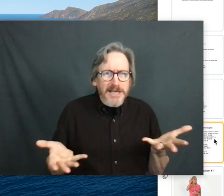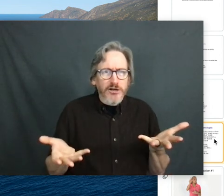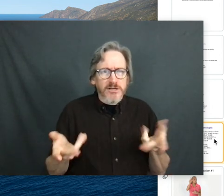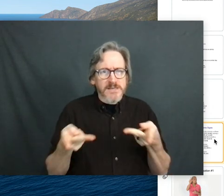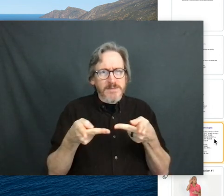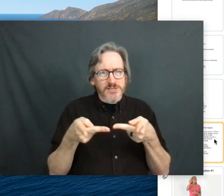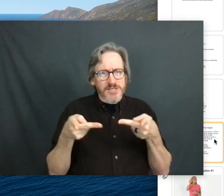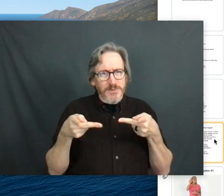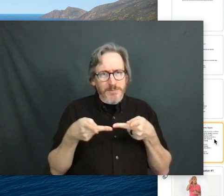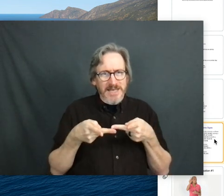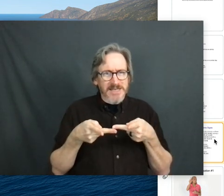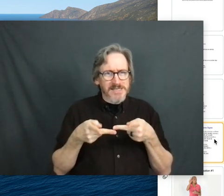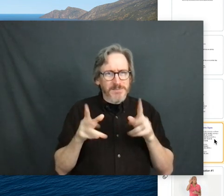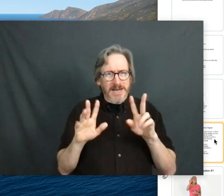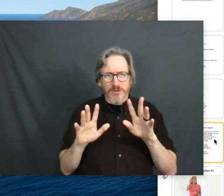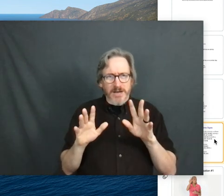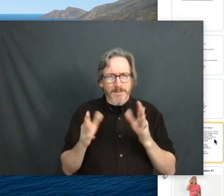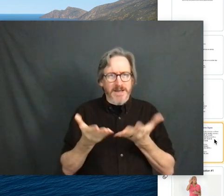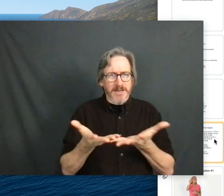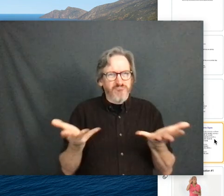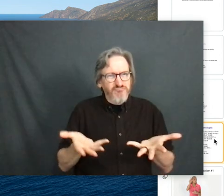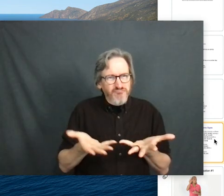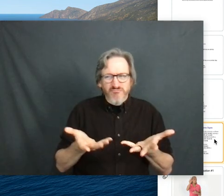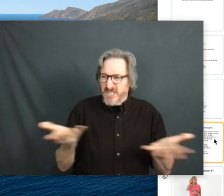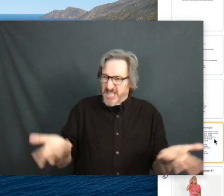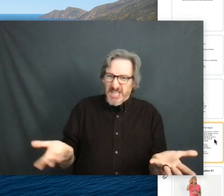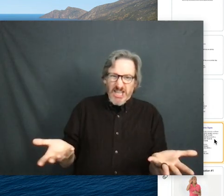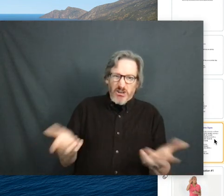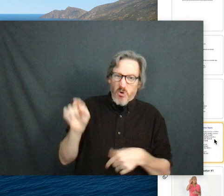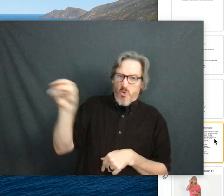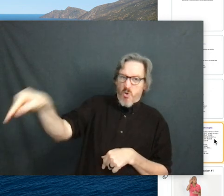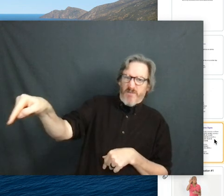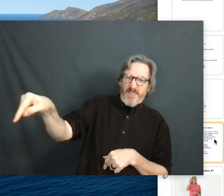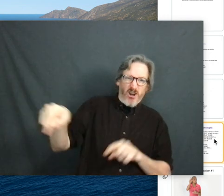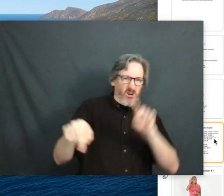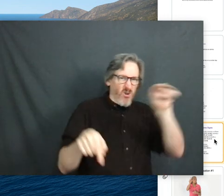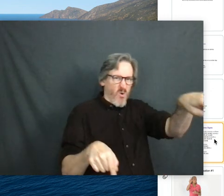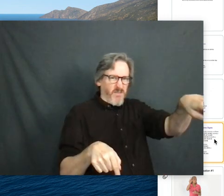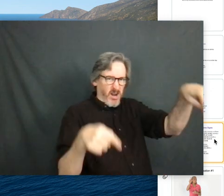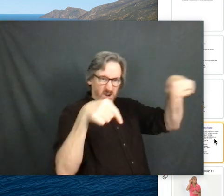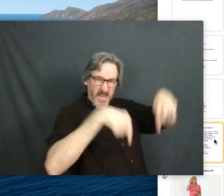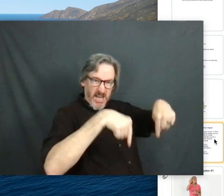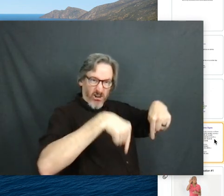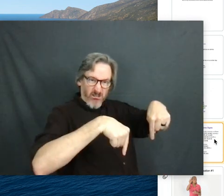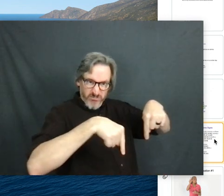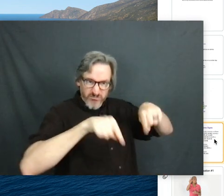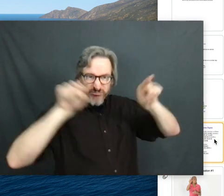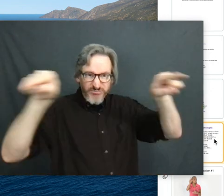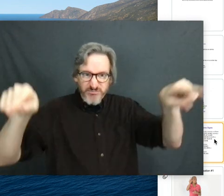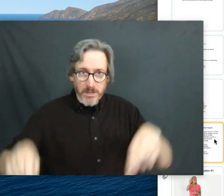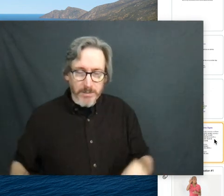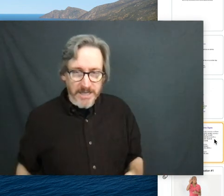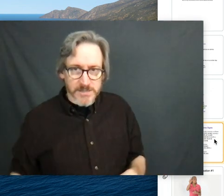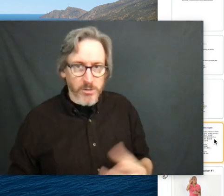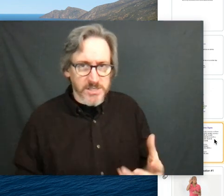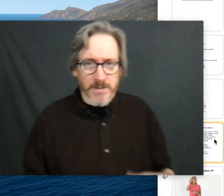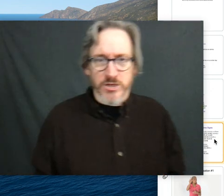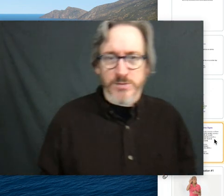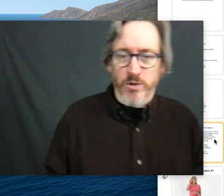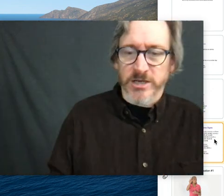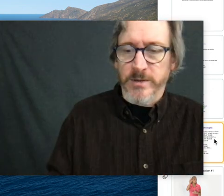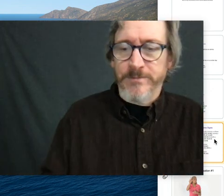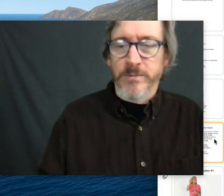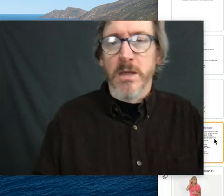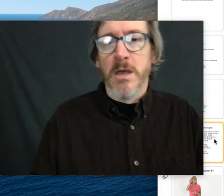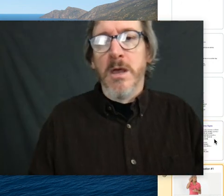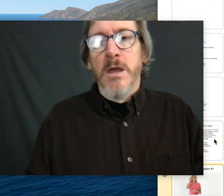place here. Sometimes you'll see with P's, but I don't recommend it. Here or over there, here, place. Most of the time you're